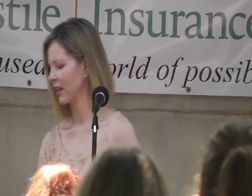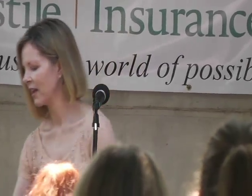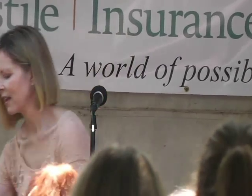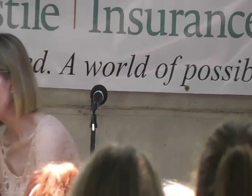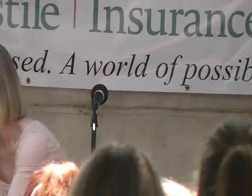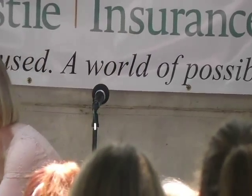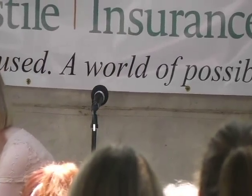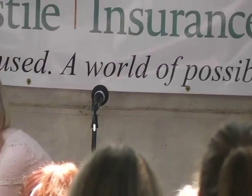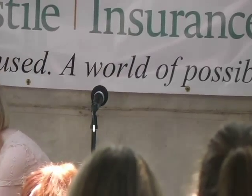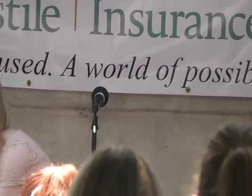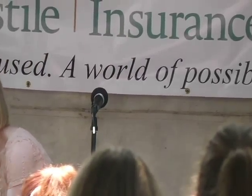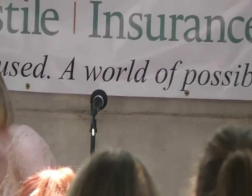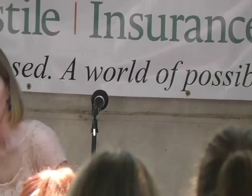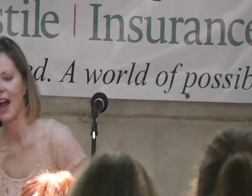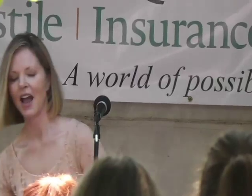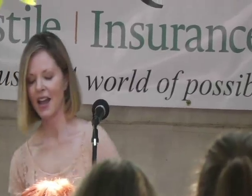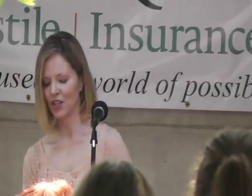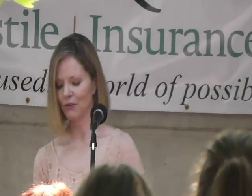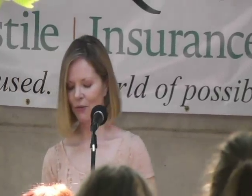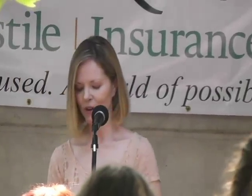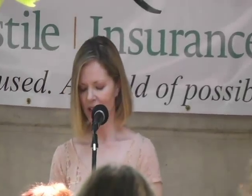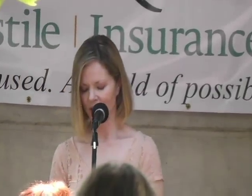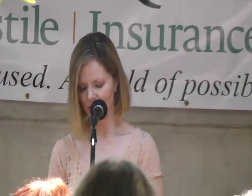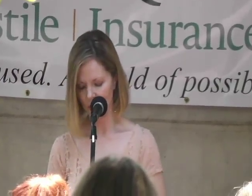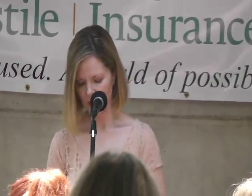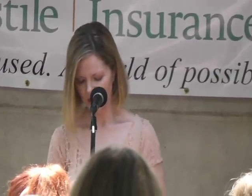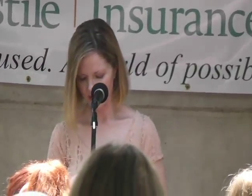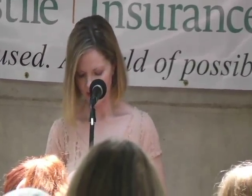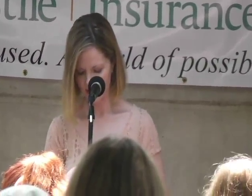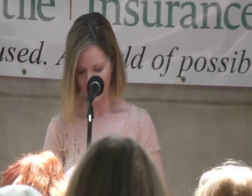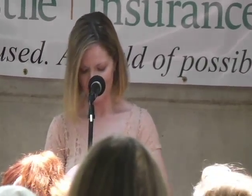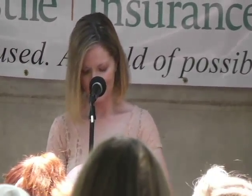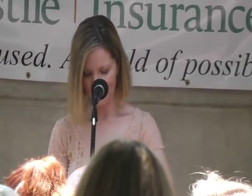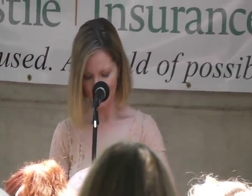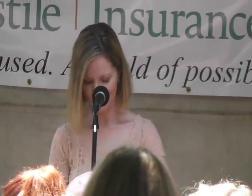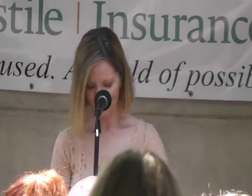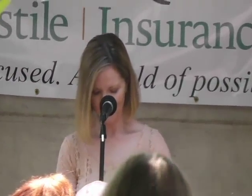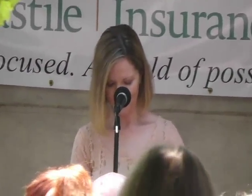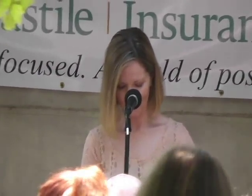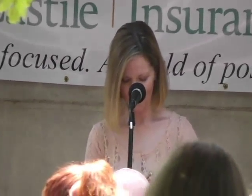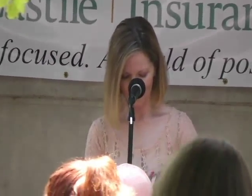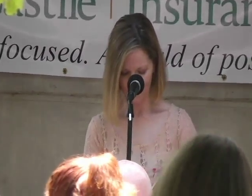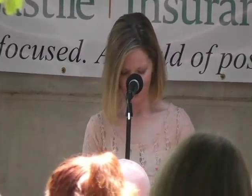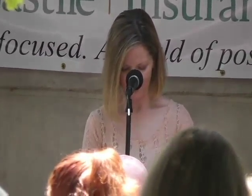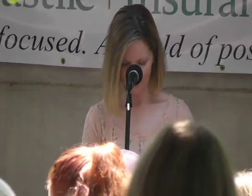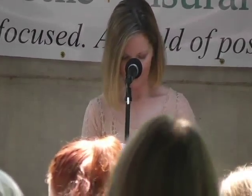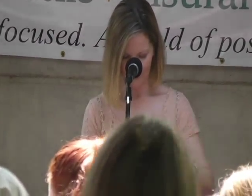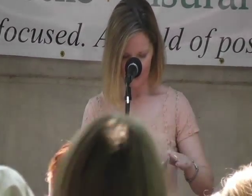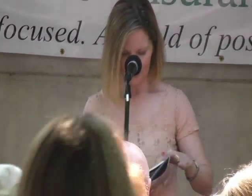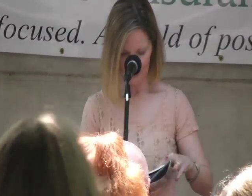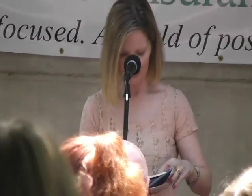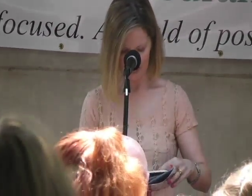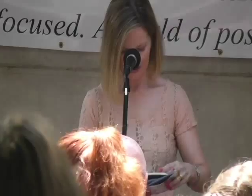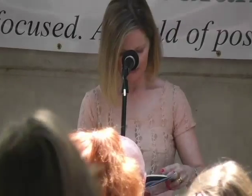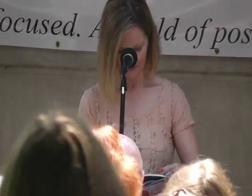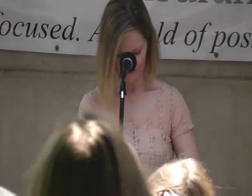and actually, I should read that to you because that's kind of a funny thing if I can find it.